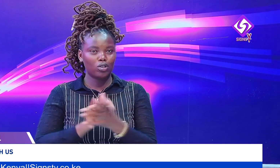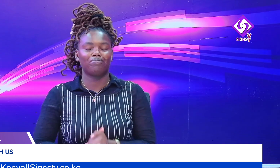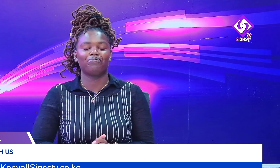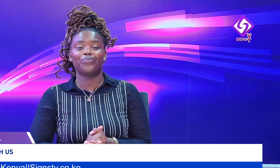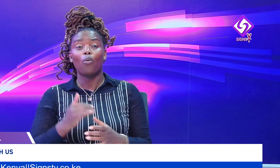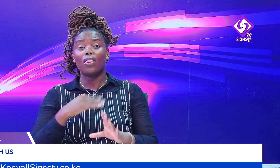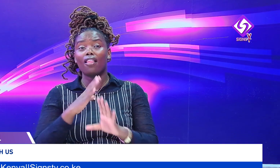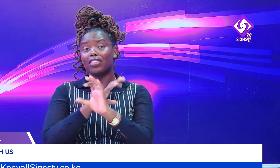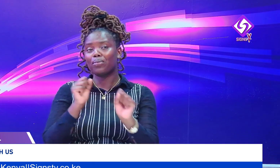item.